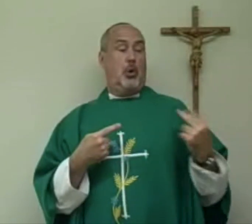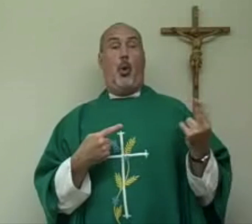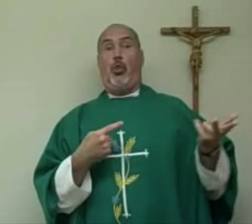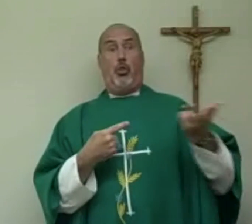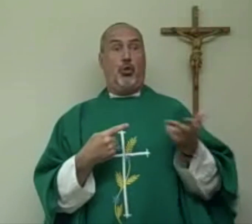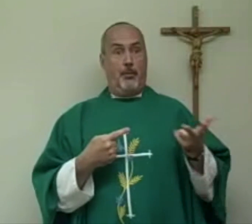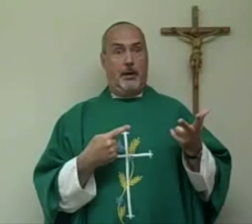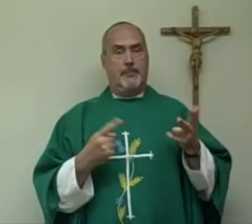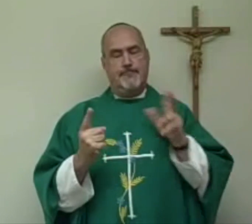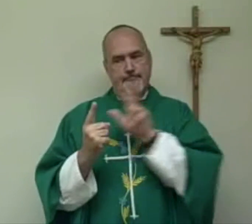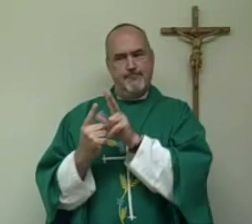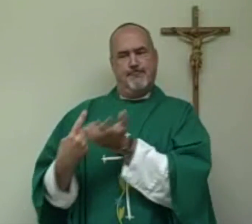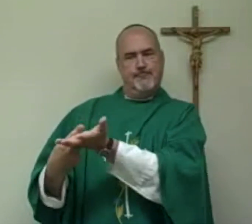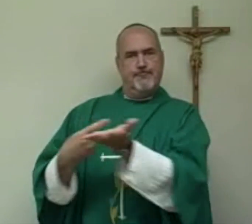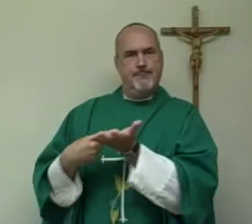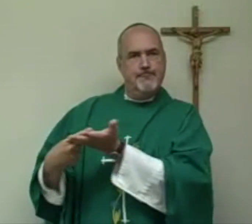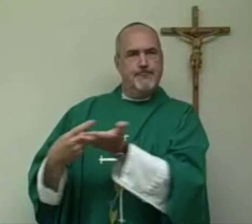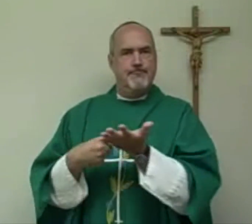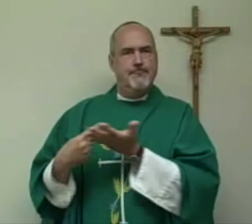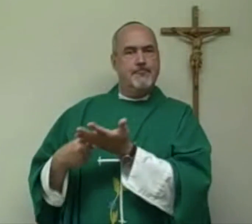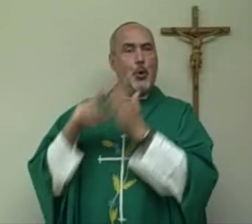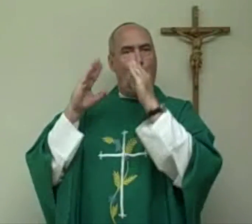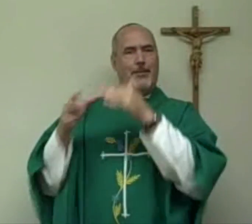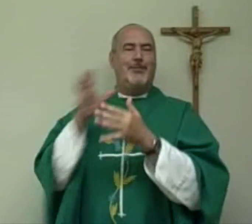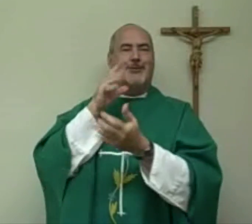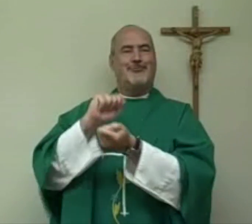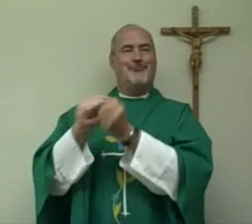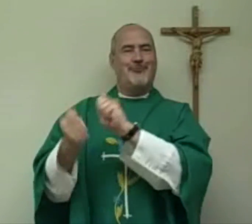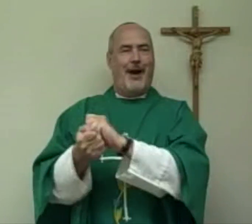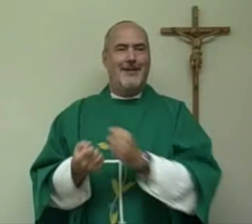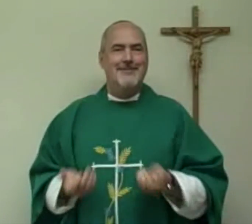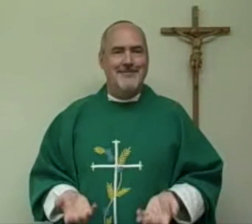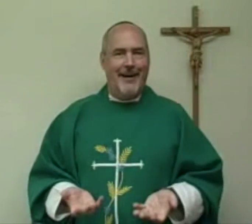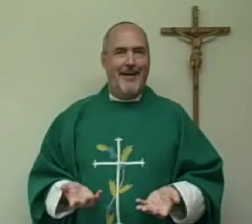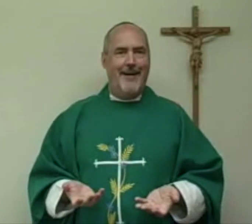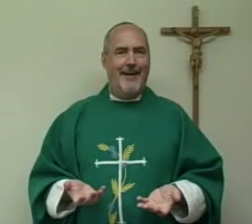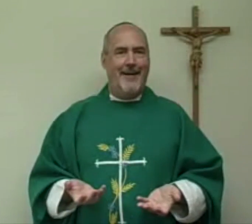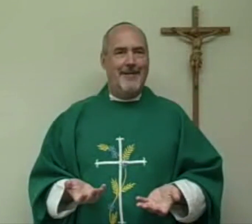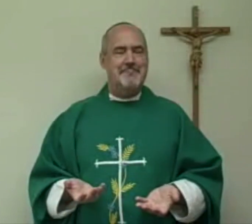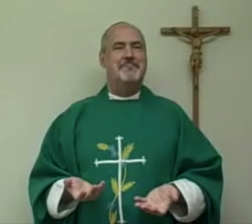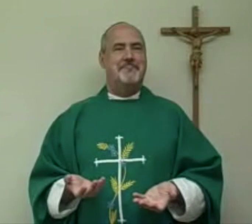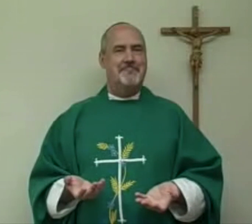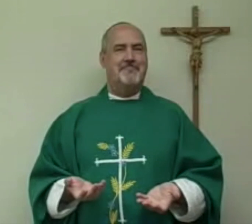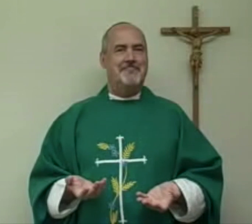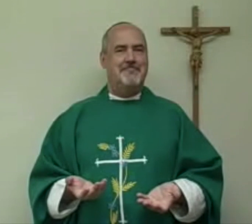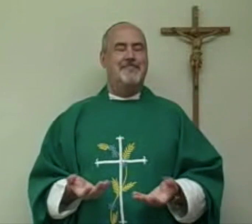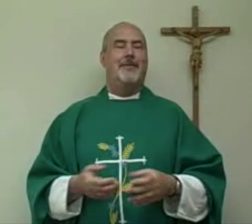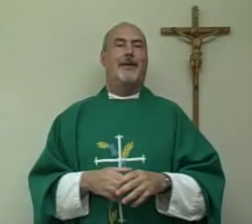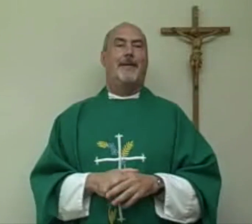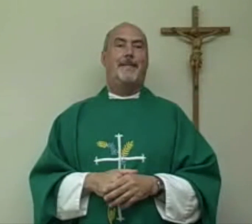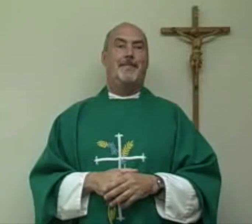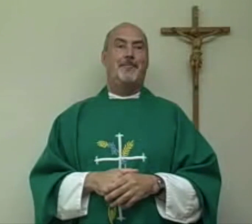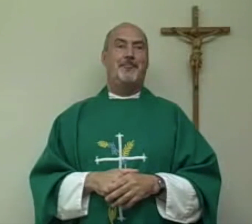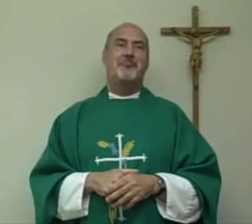in one or two other people to counsel this person together to hopefully help them bring about